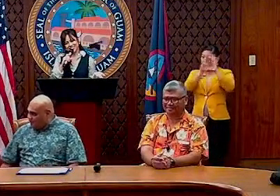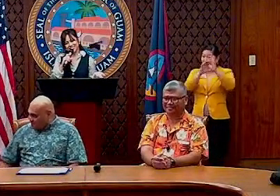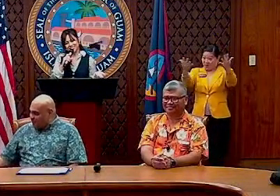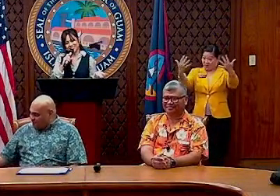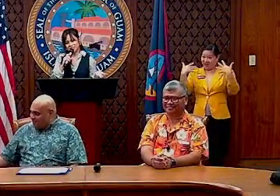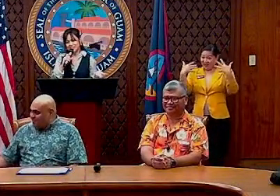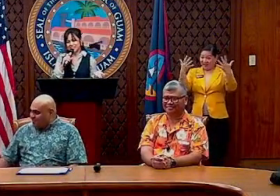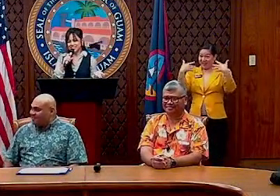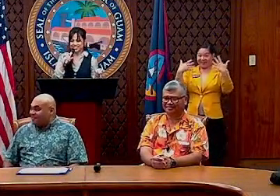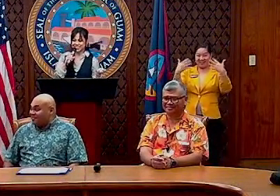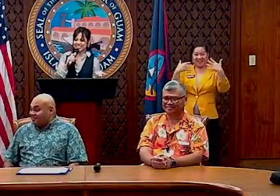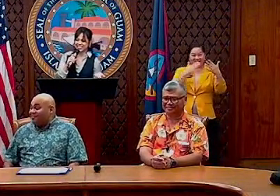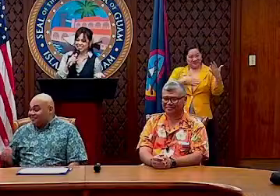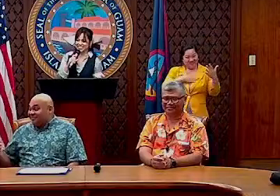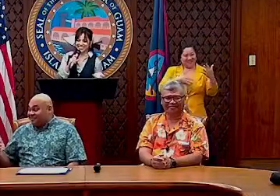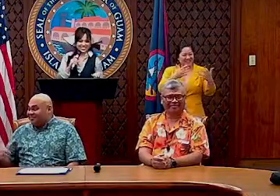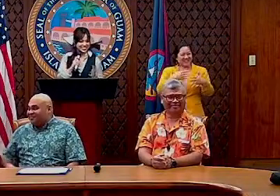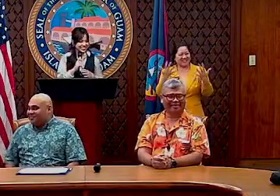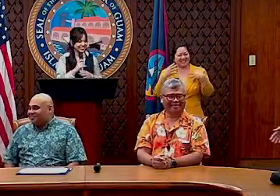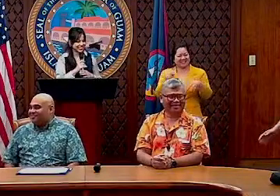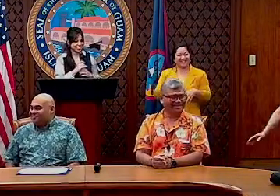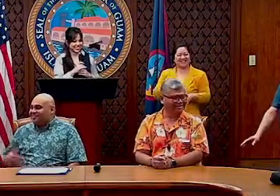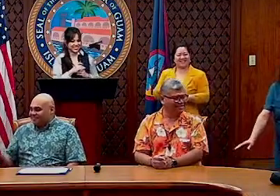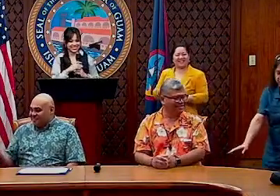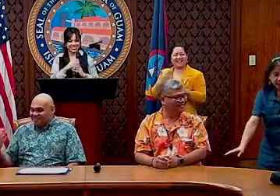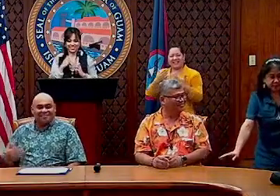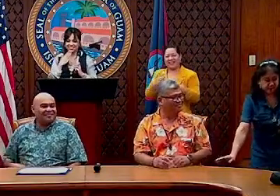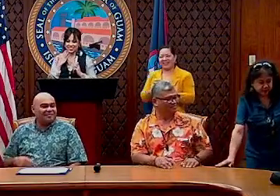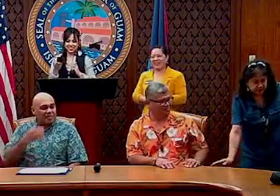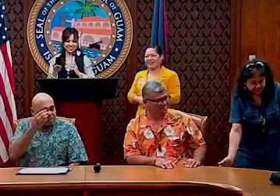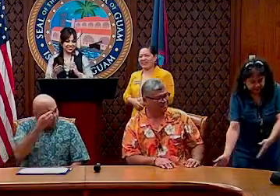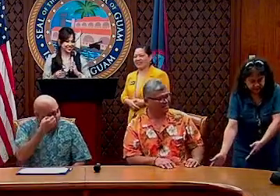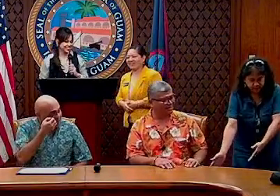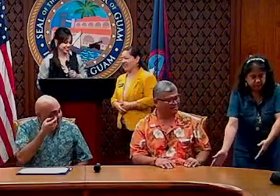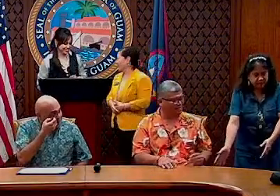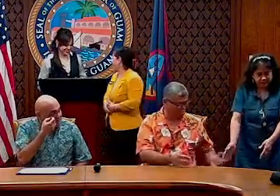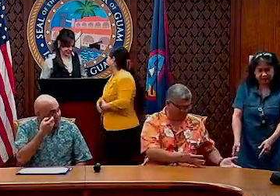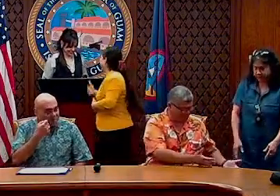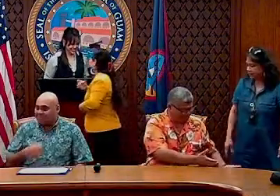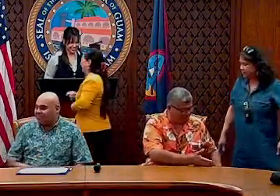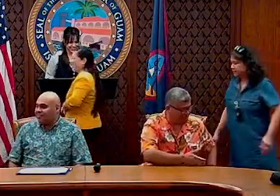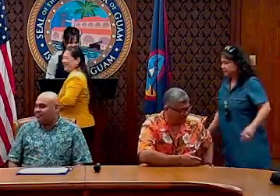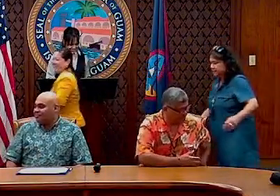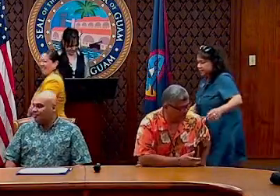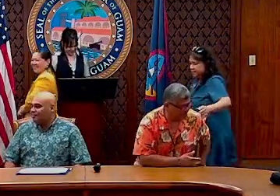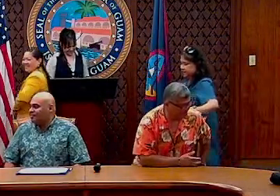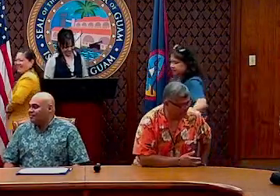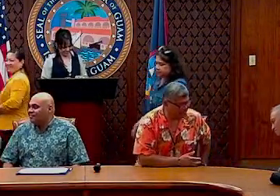Please. Thank you.